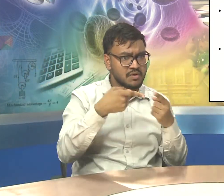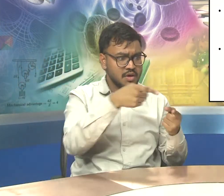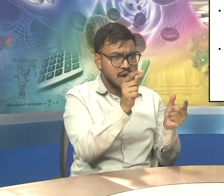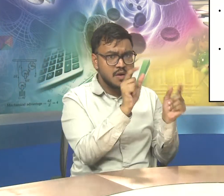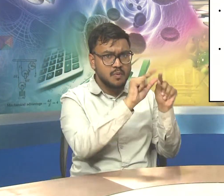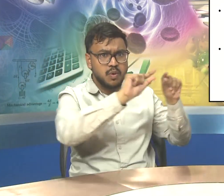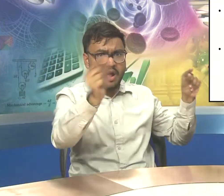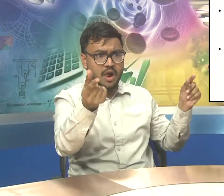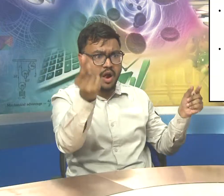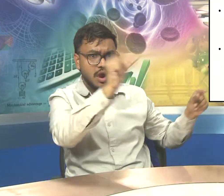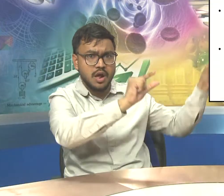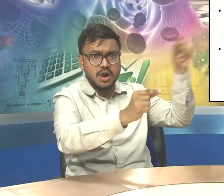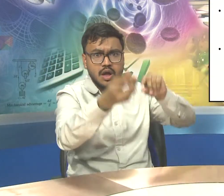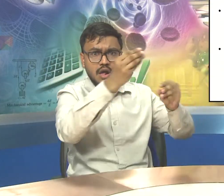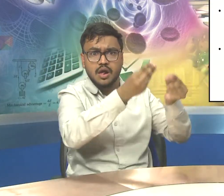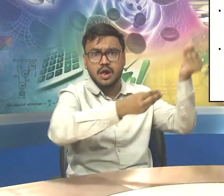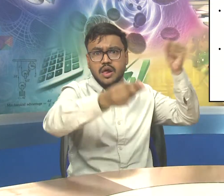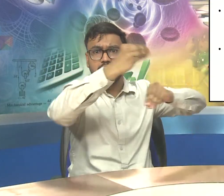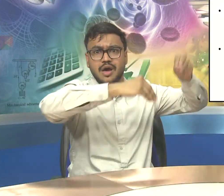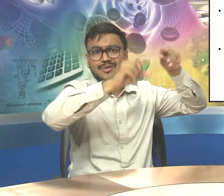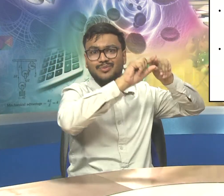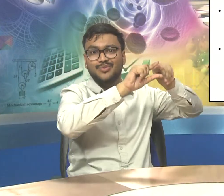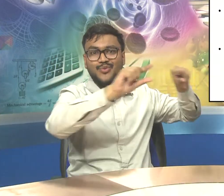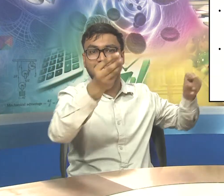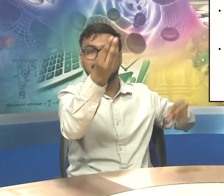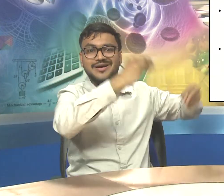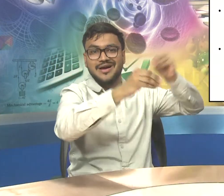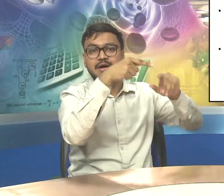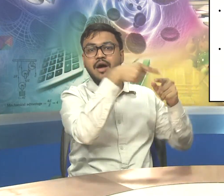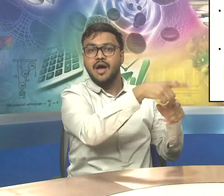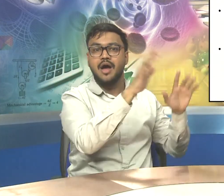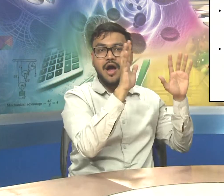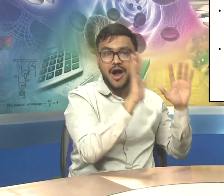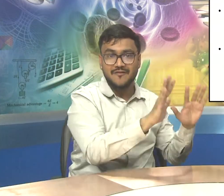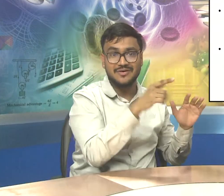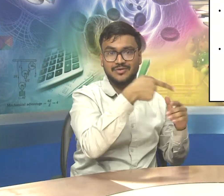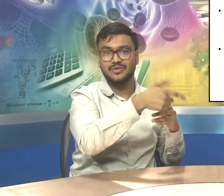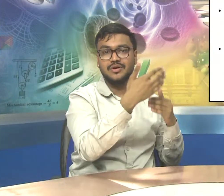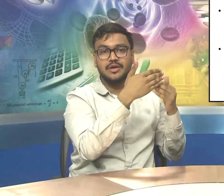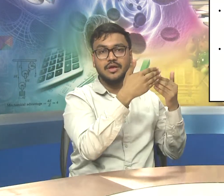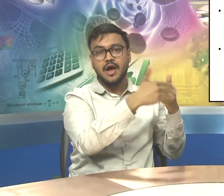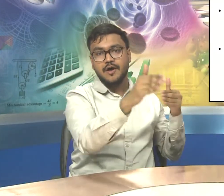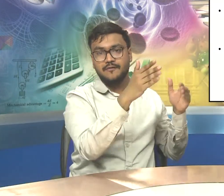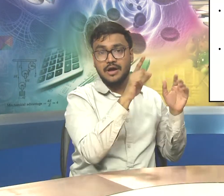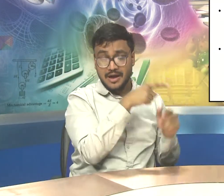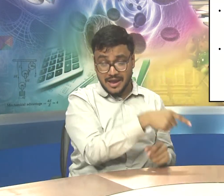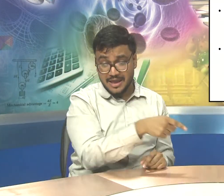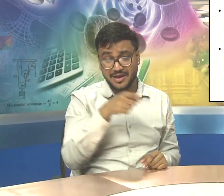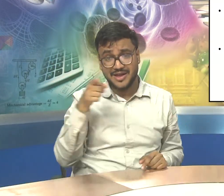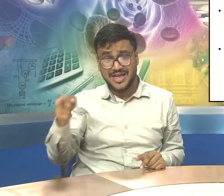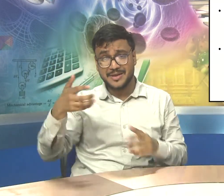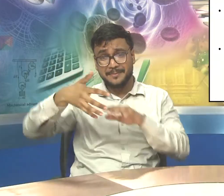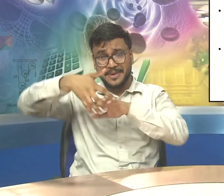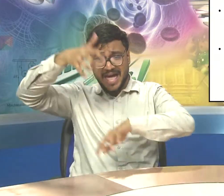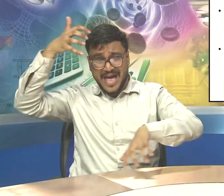out snake, when the snake is seen nearby, animal cannot say more complicated